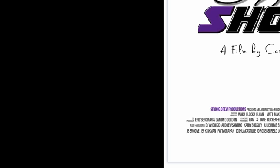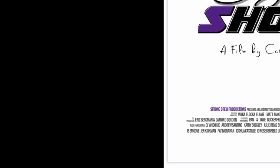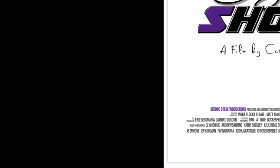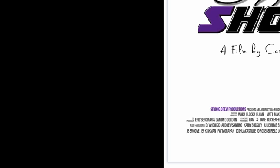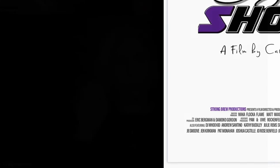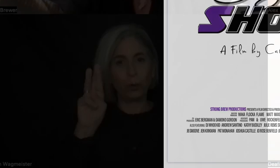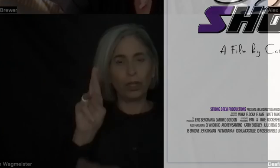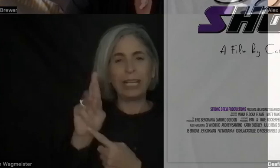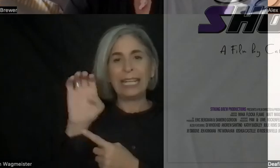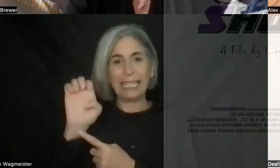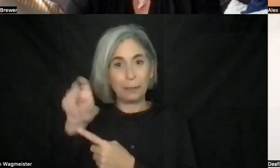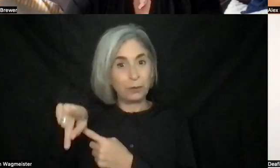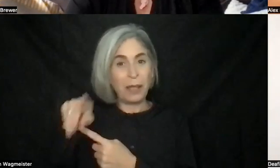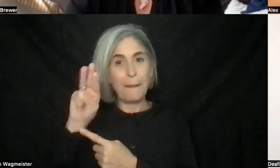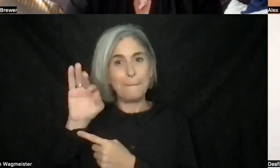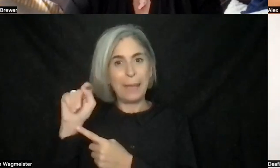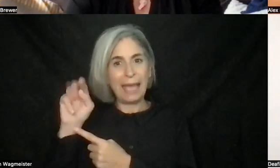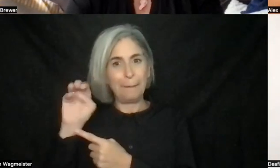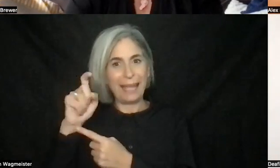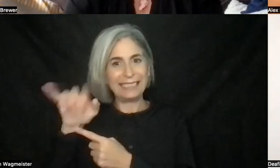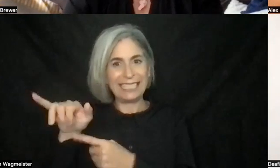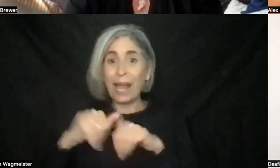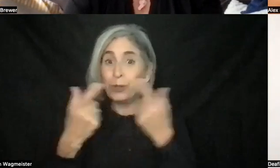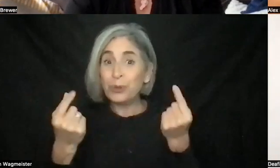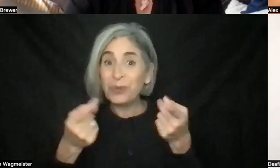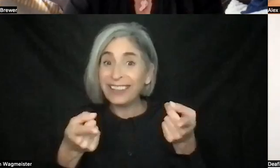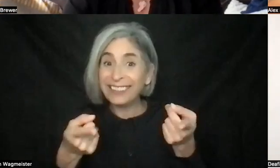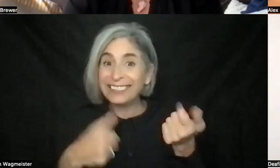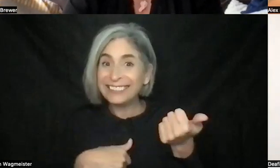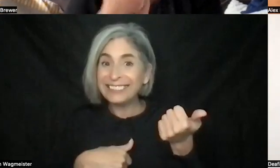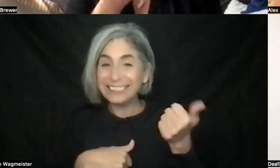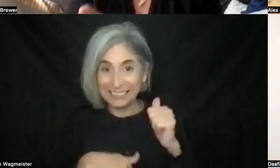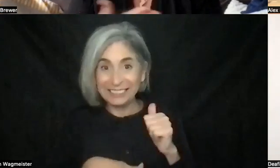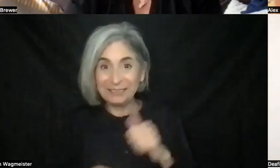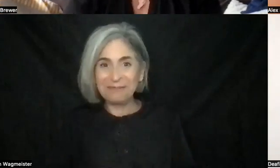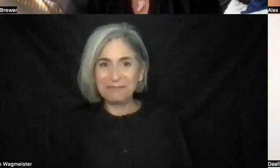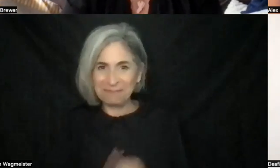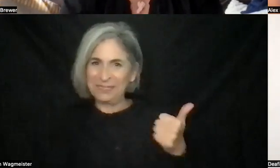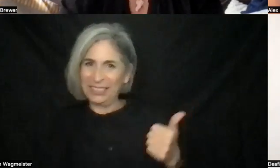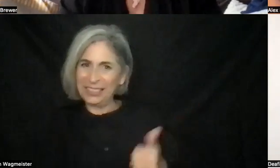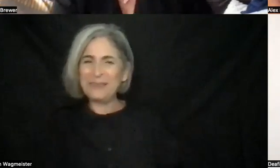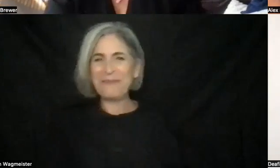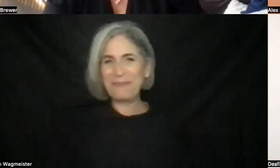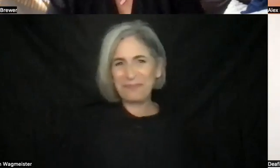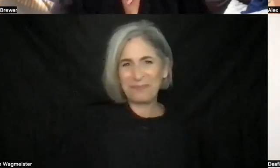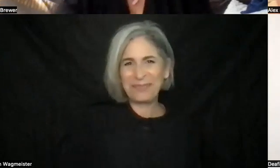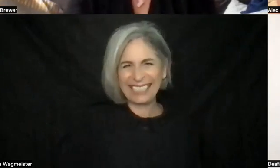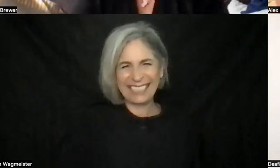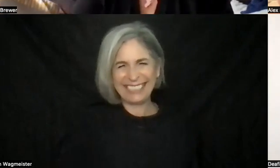producer Matt Maxey. How are you guys? Great. Right on. Thank you for coming on the show,